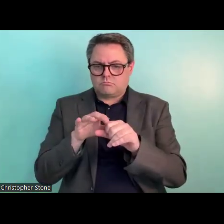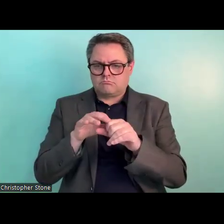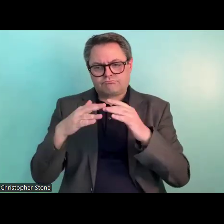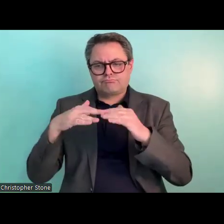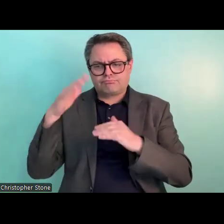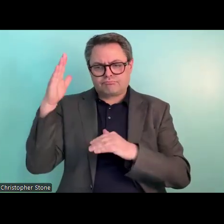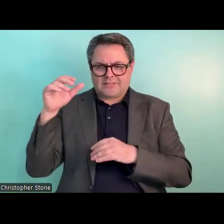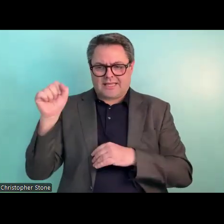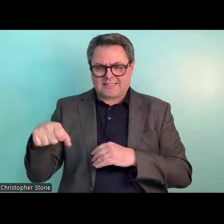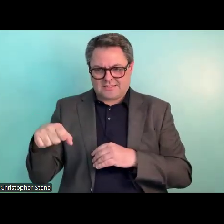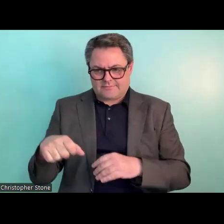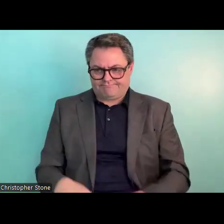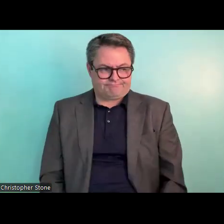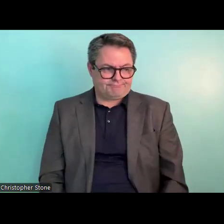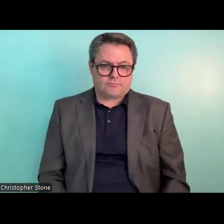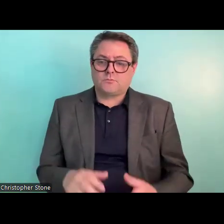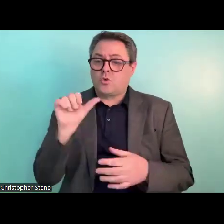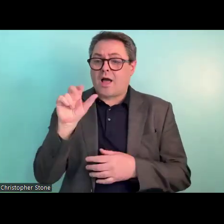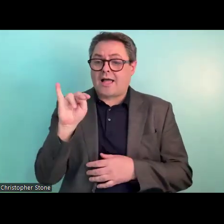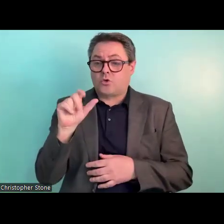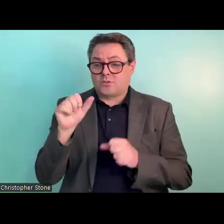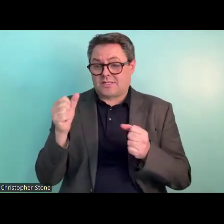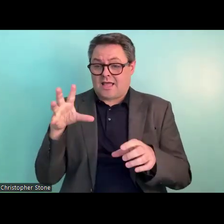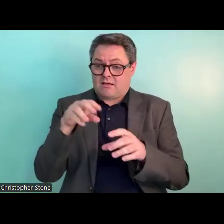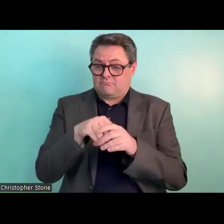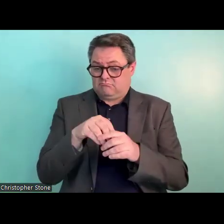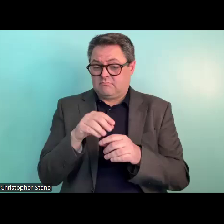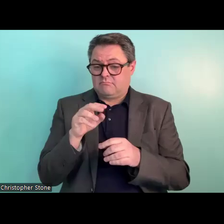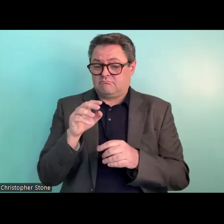So we had 16 votes in favour. So this is